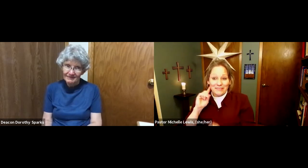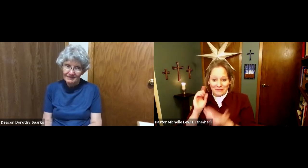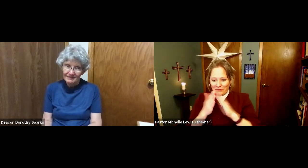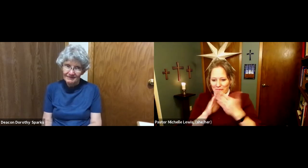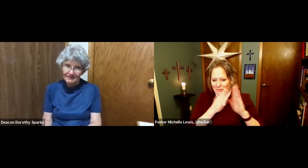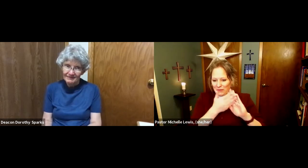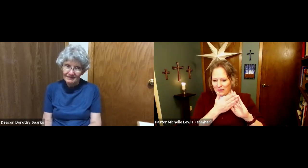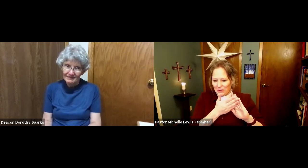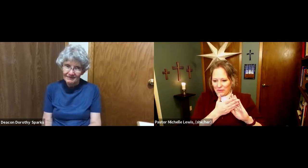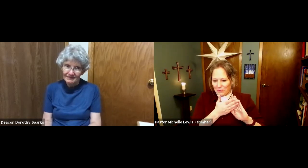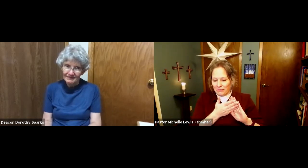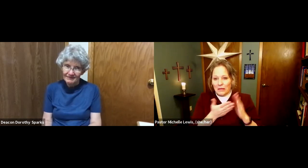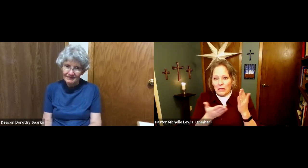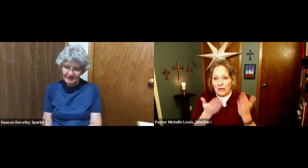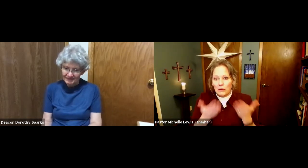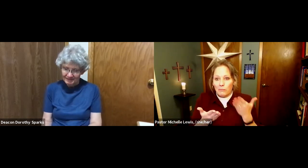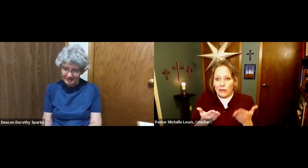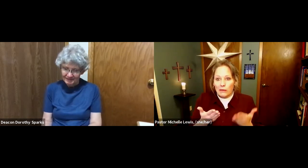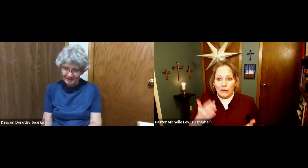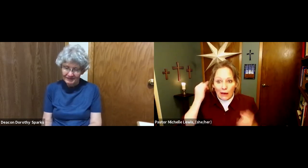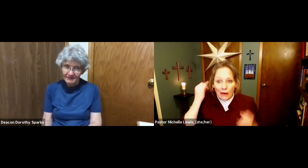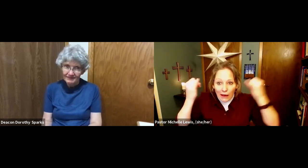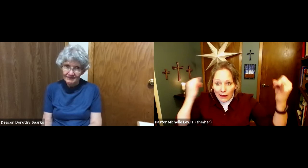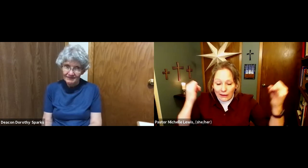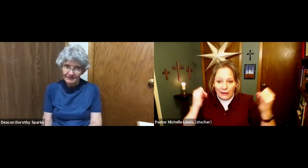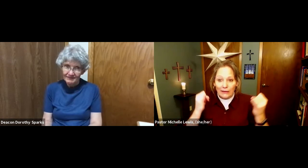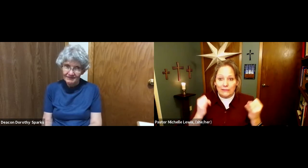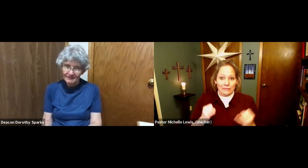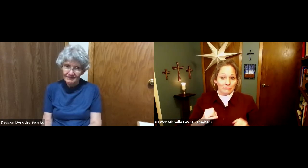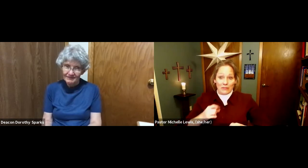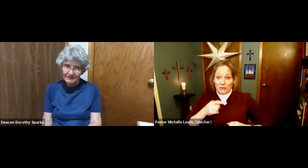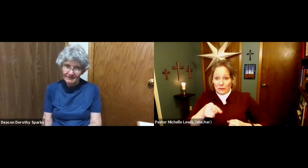What ideas do you have for how we can connect with members of the deaf community?